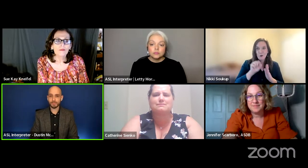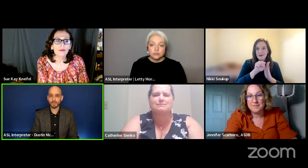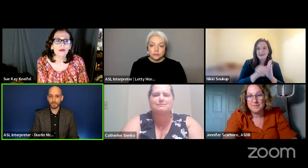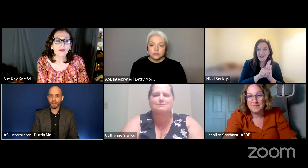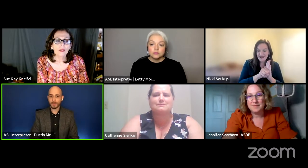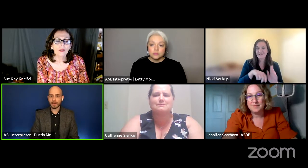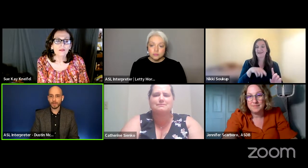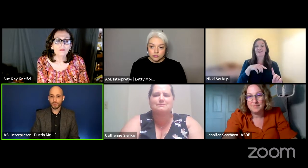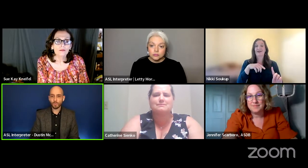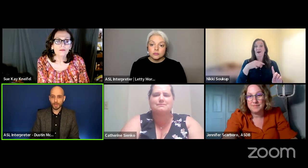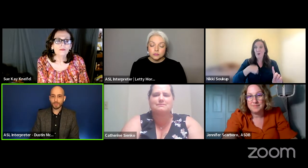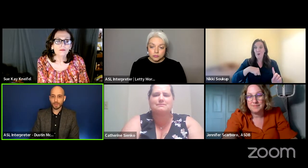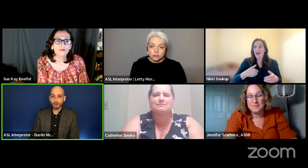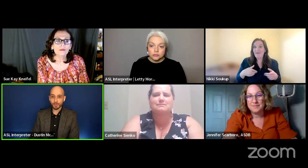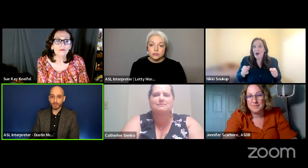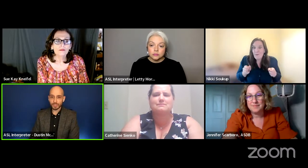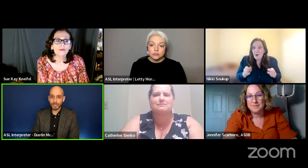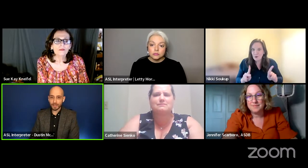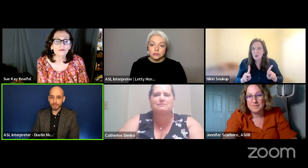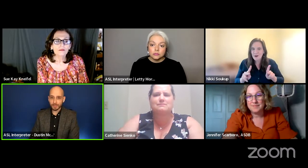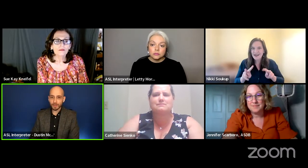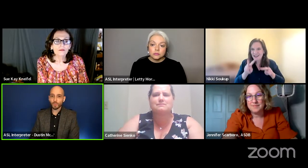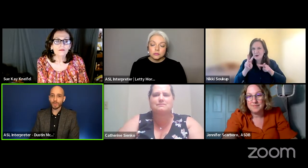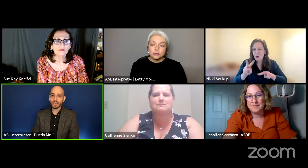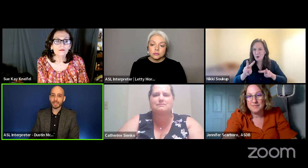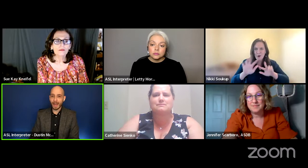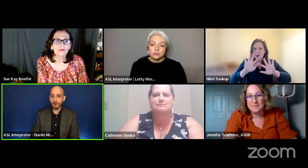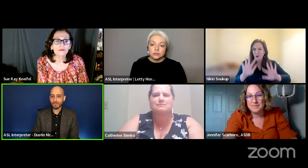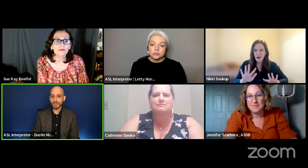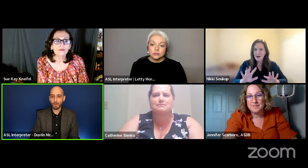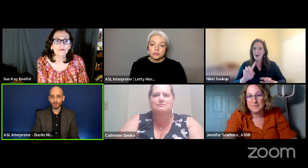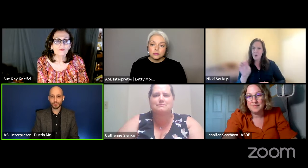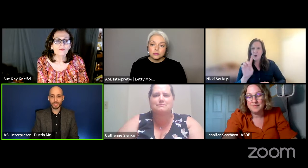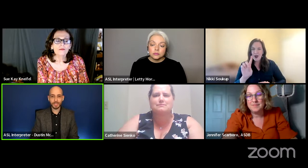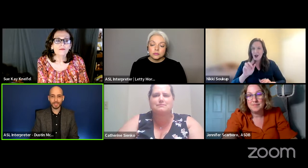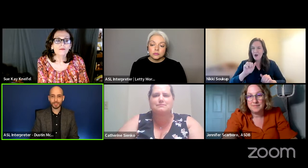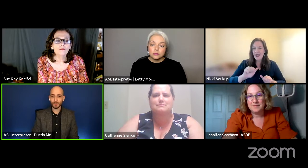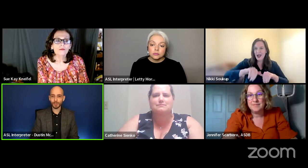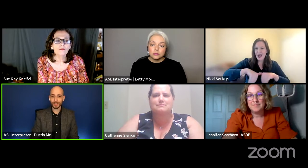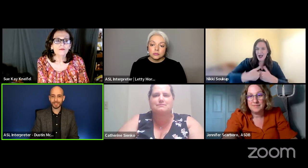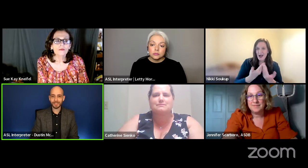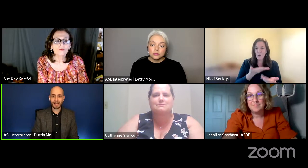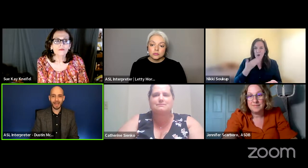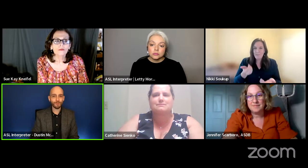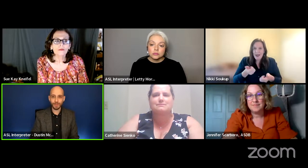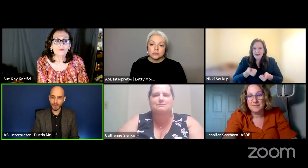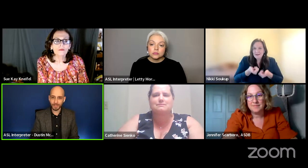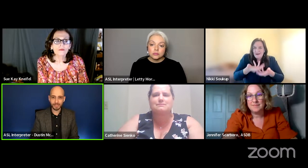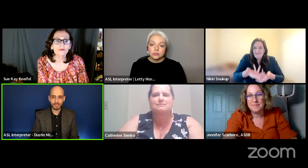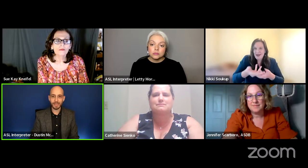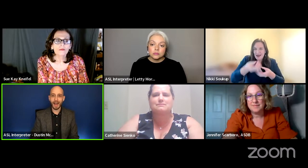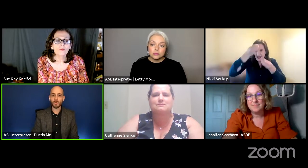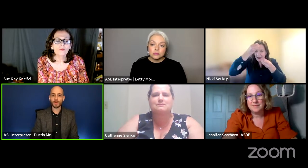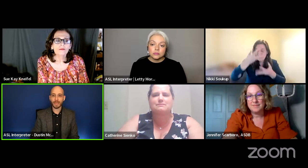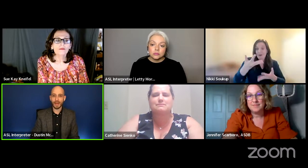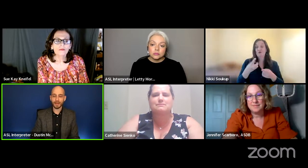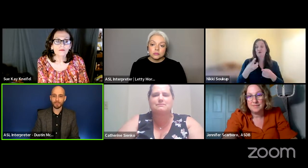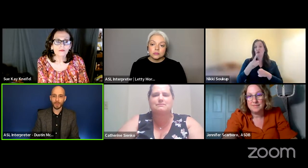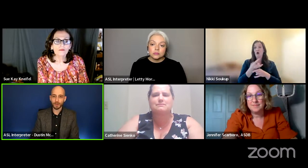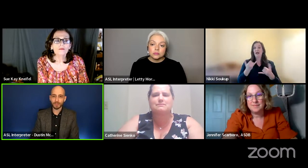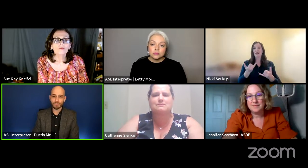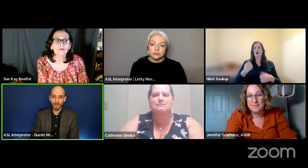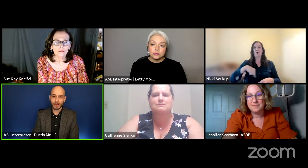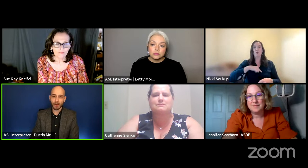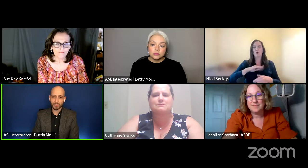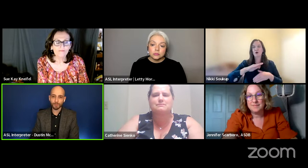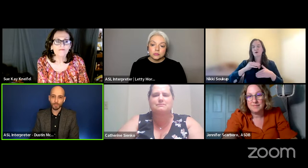platform with Arizona State. We now have the opportunity to look into everything to see how we can